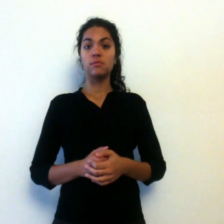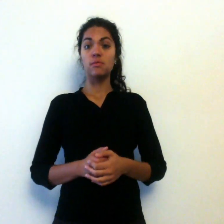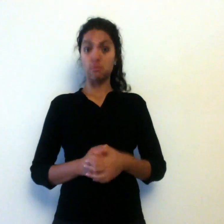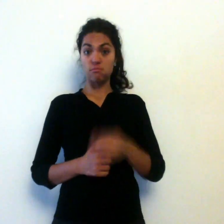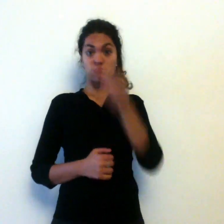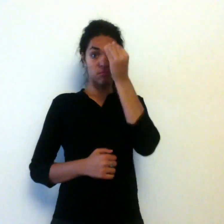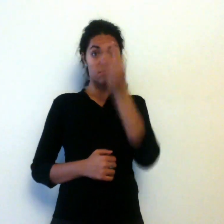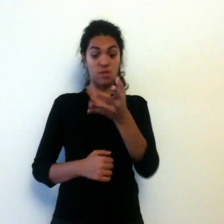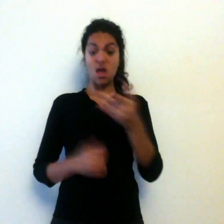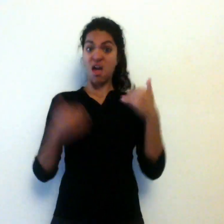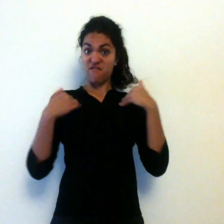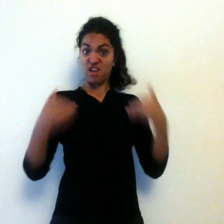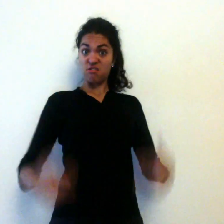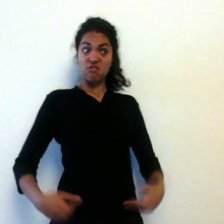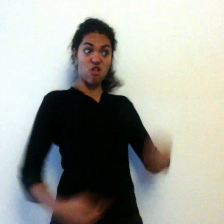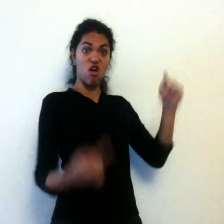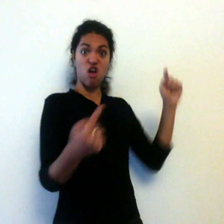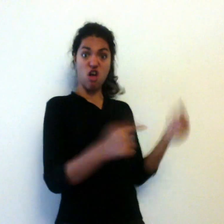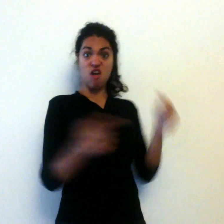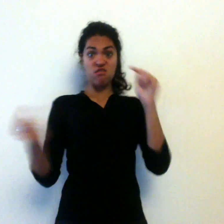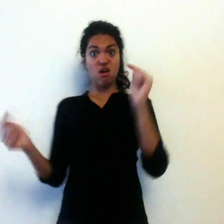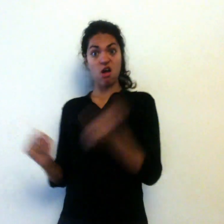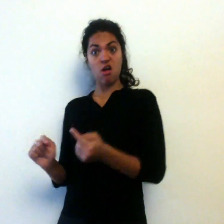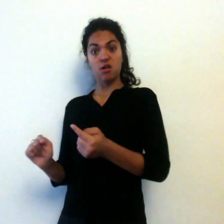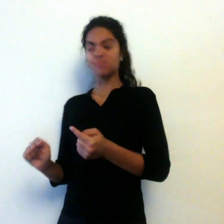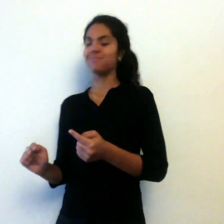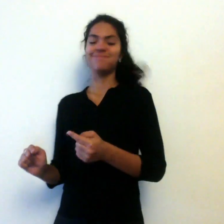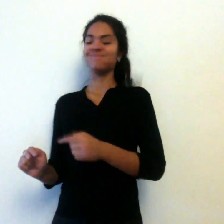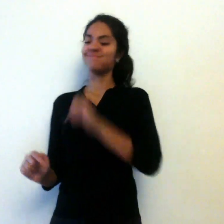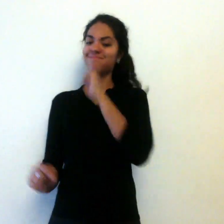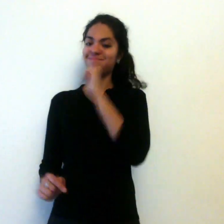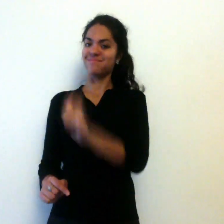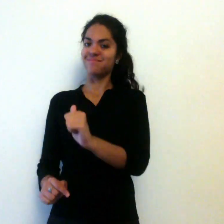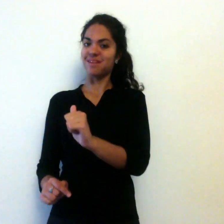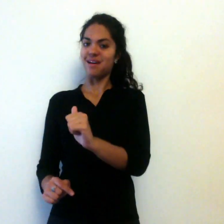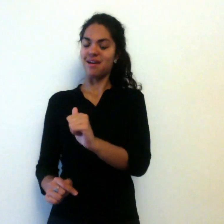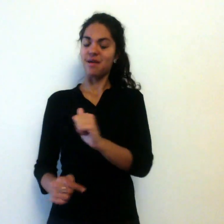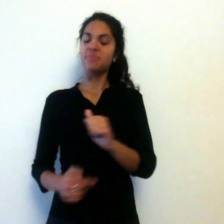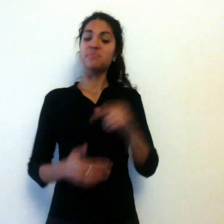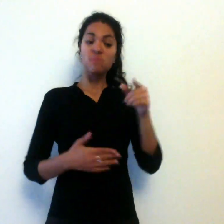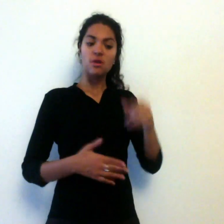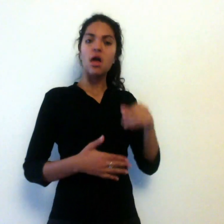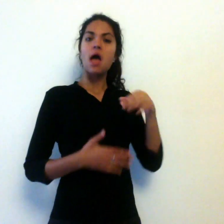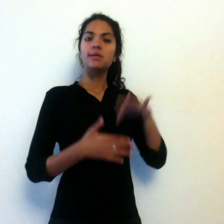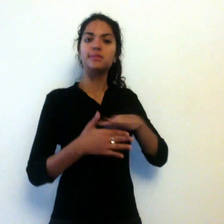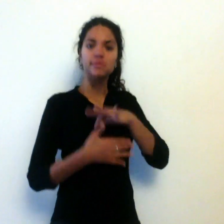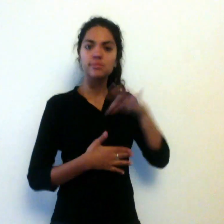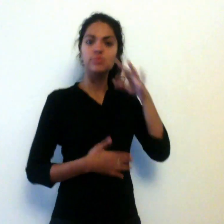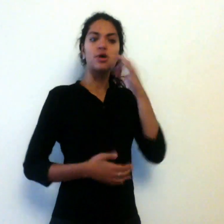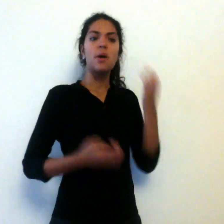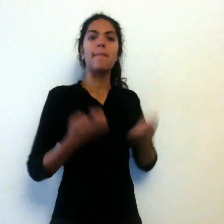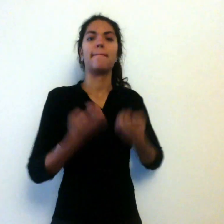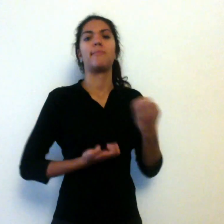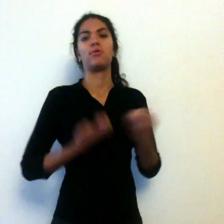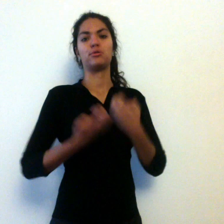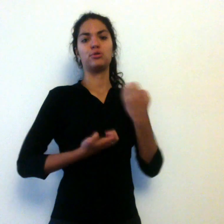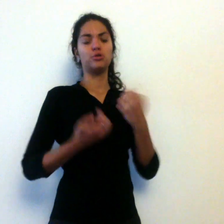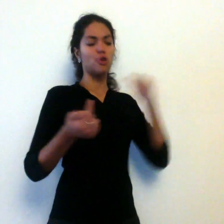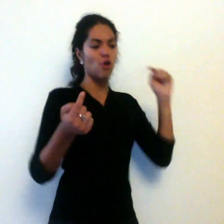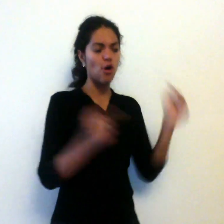gentlemen, there's more than one way to put a sword through a heart. You don't have to literally do that. You can emotionally mangle and mar